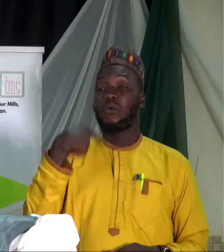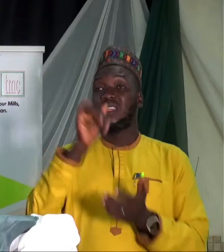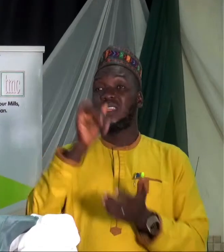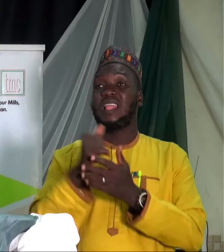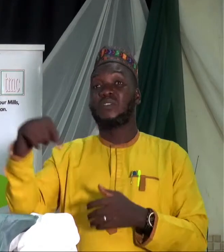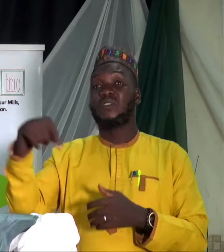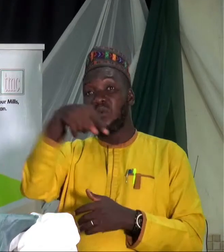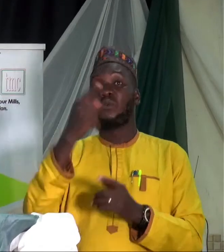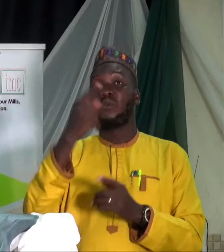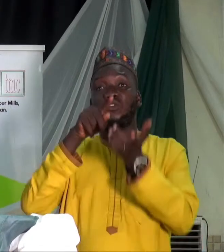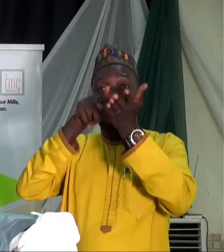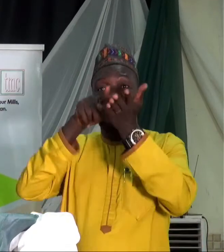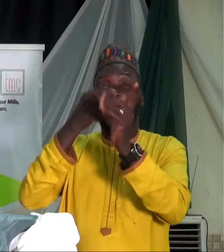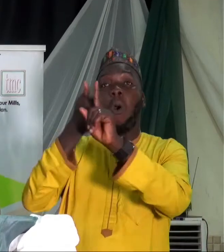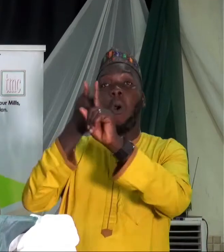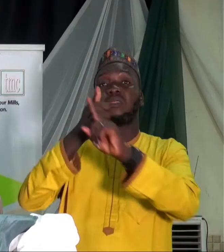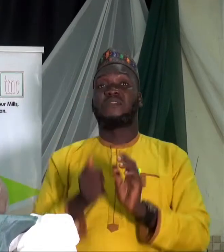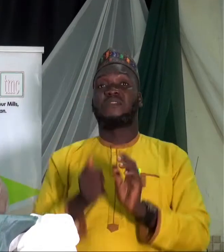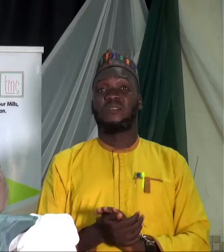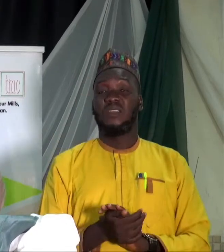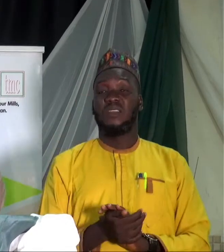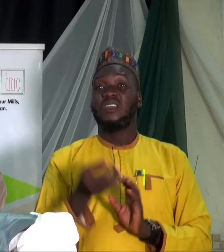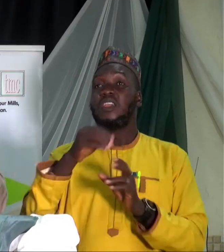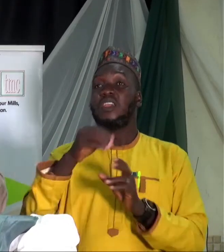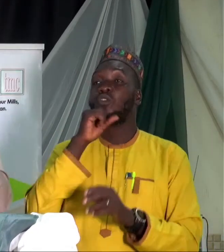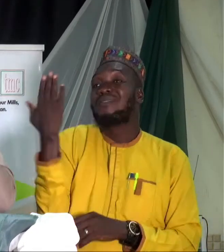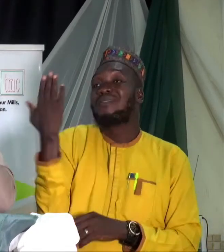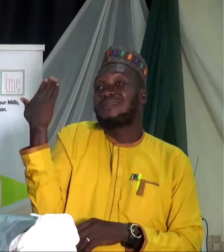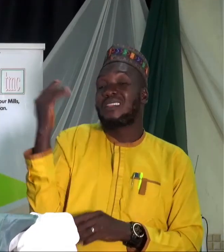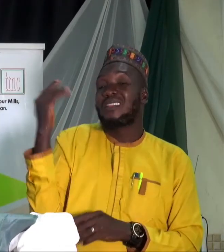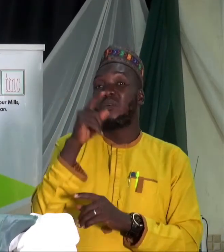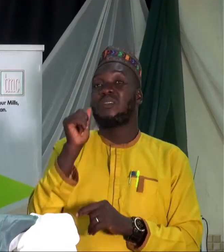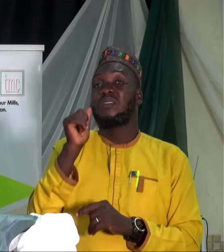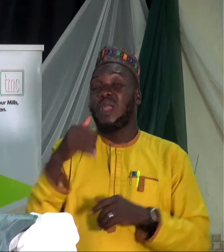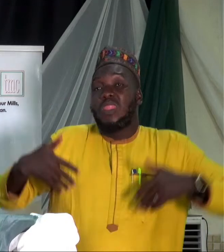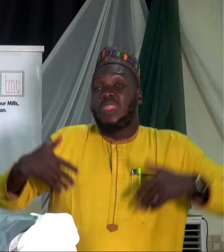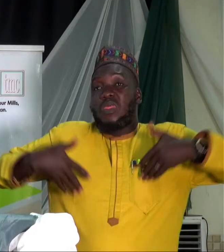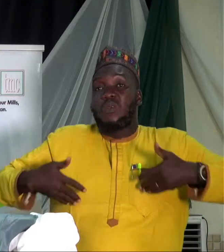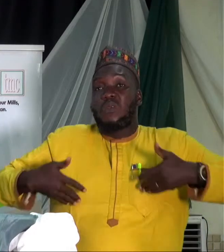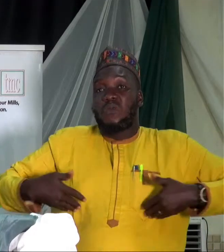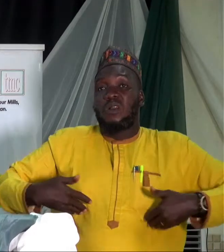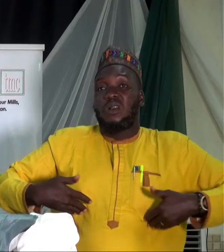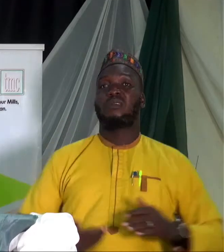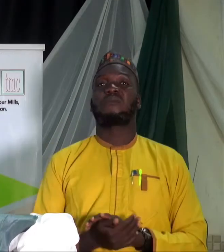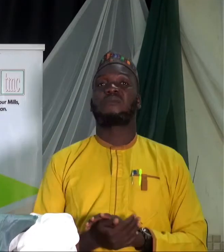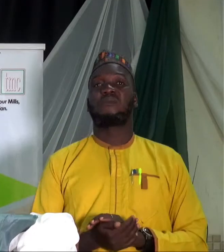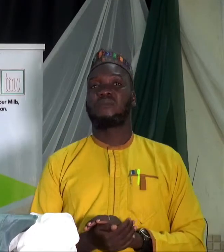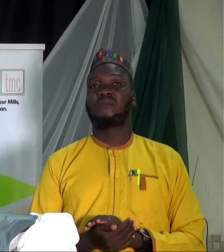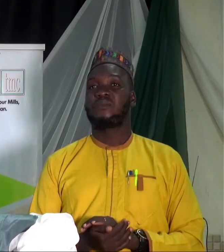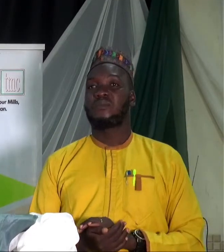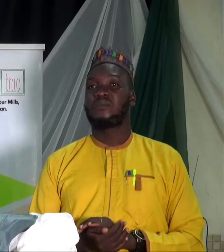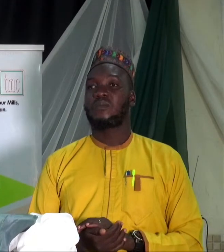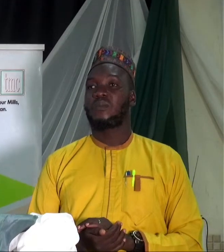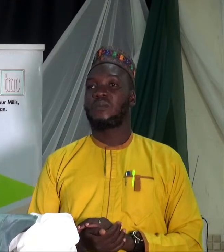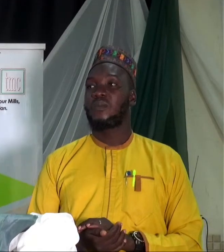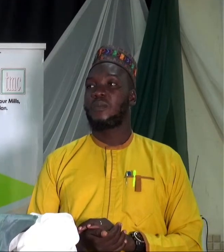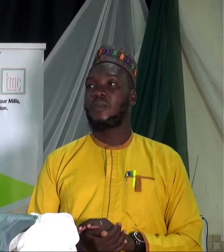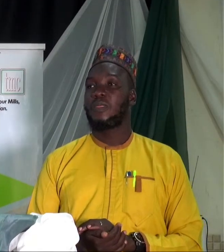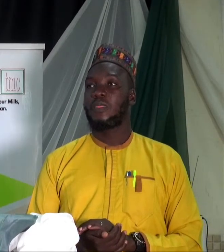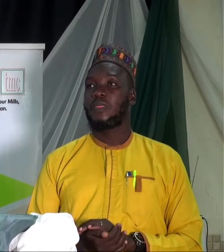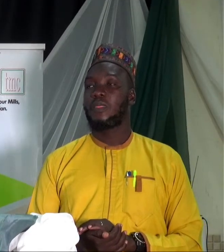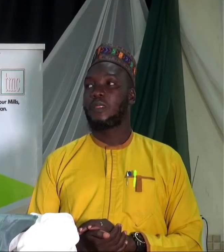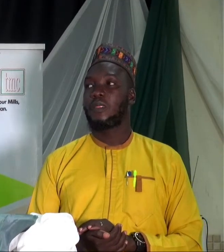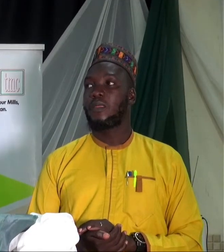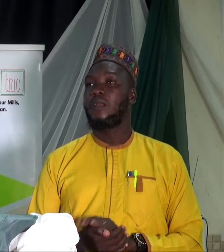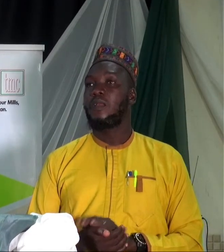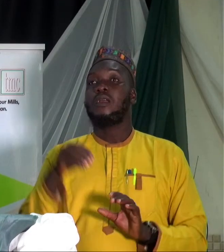wa. In the olden days when we were young, ngba wa lo poly ni polytechnic Ibadan,